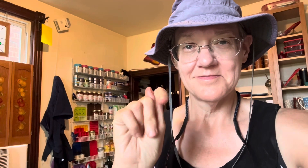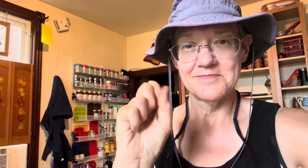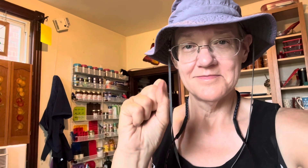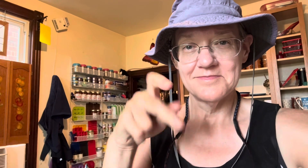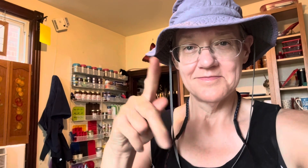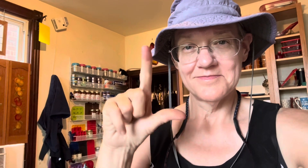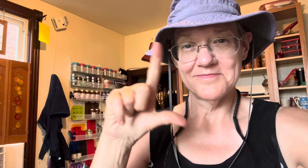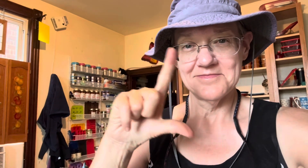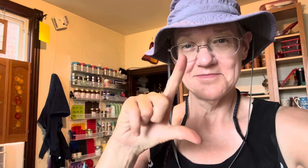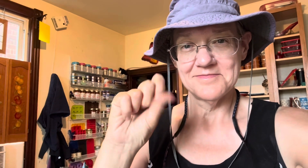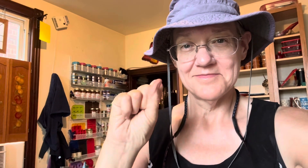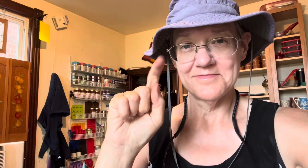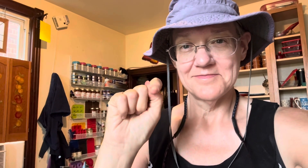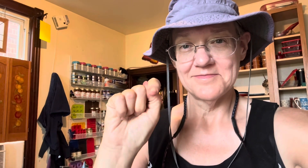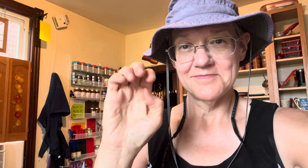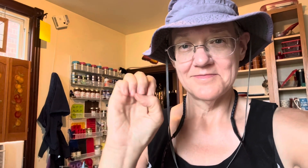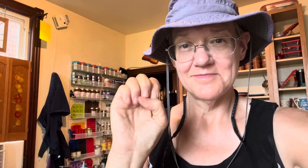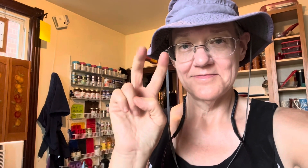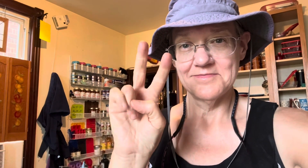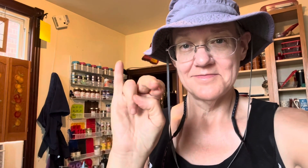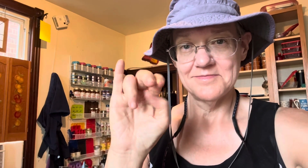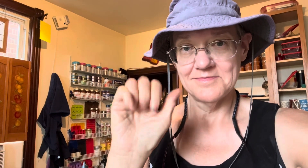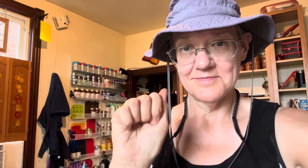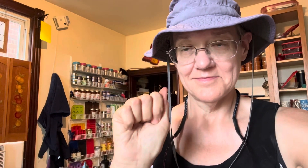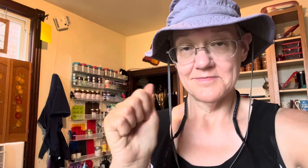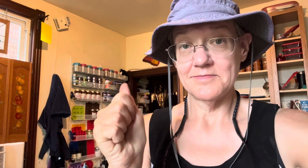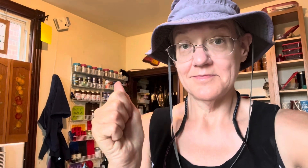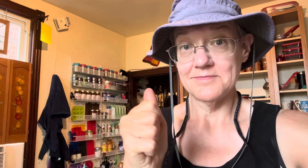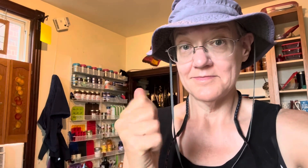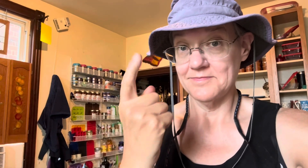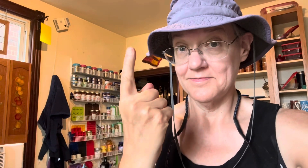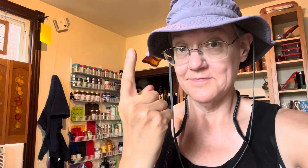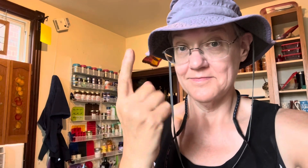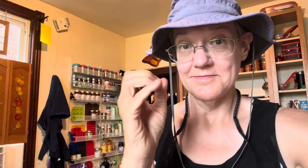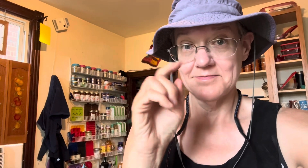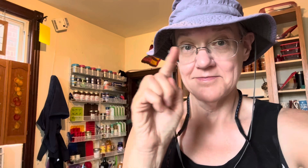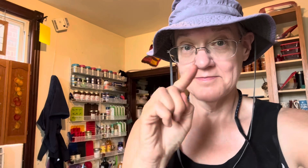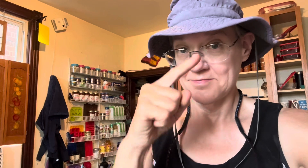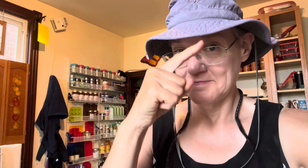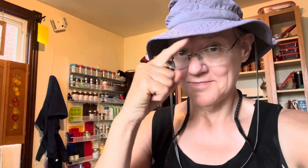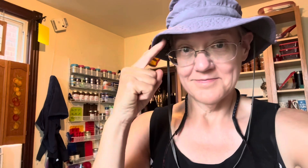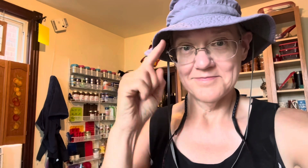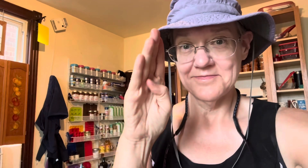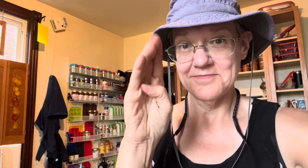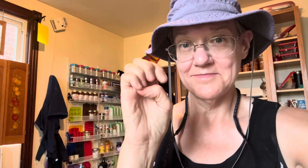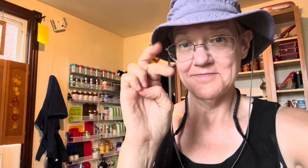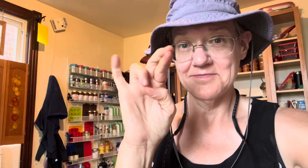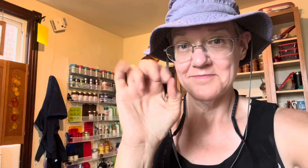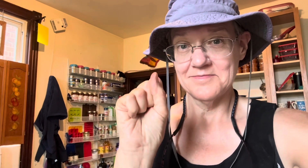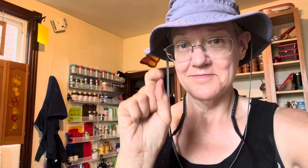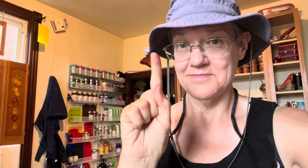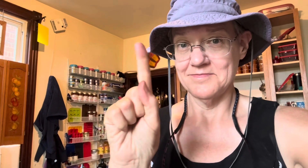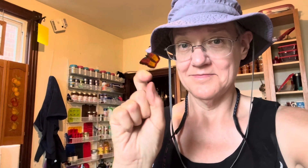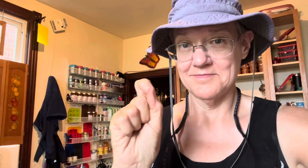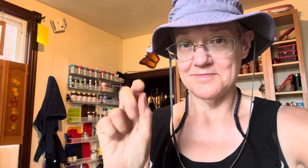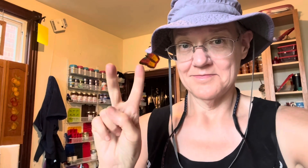About half a teaspoon of liquid stevia. And the blackberries, 1 ounce is 1.2 grams of net